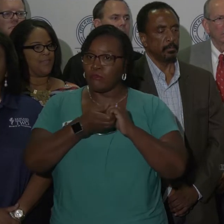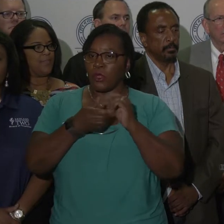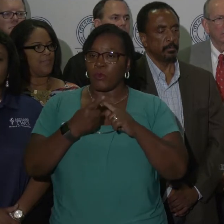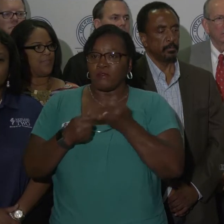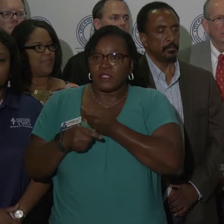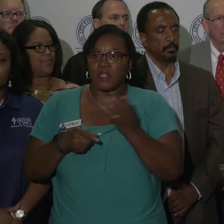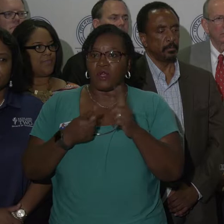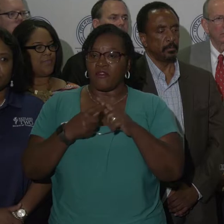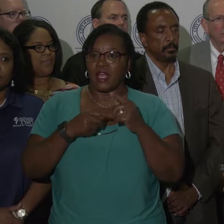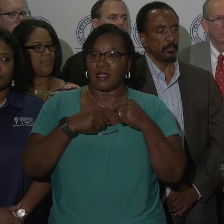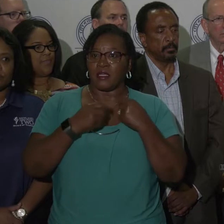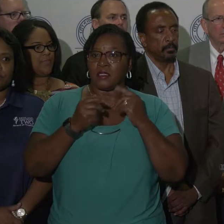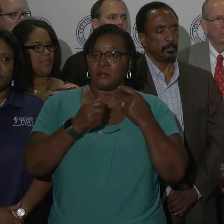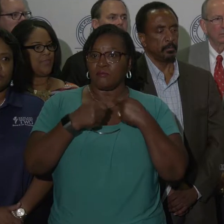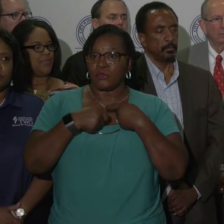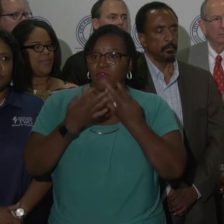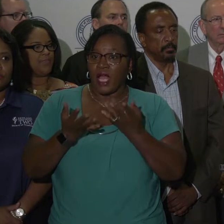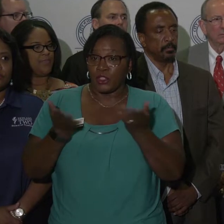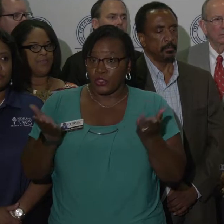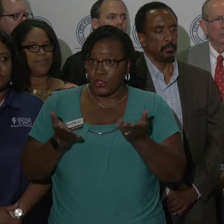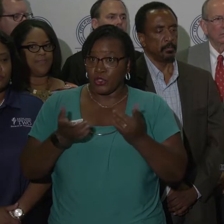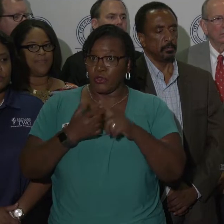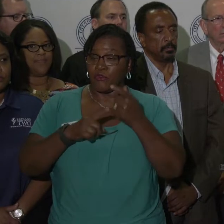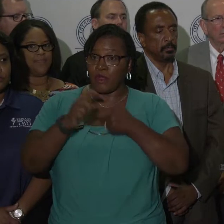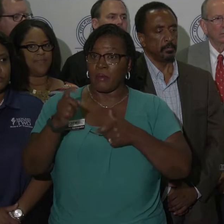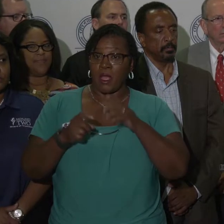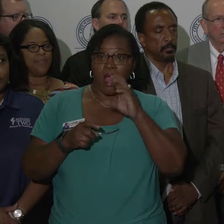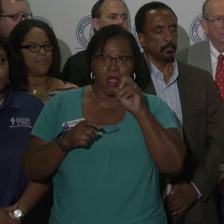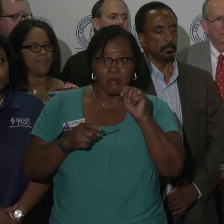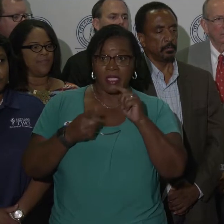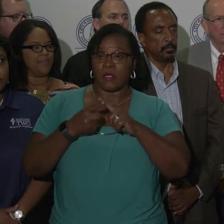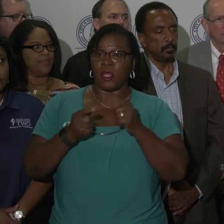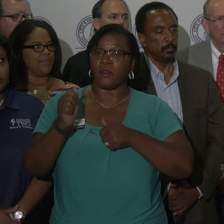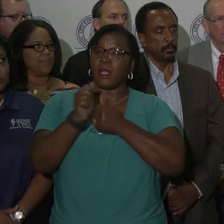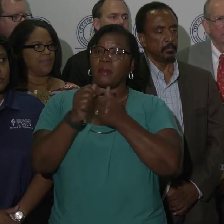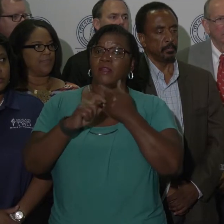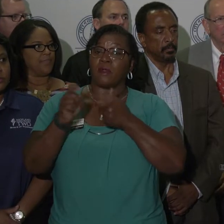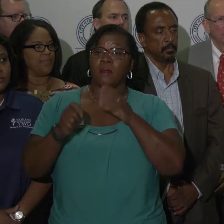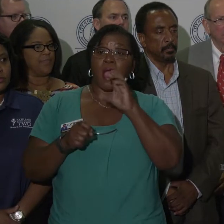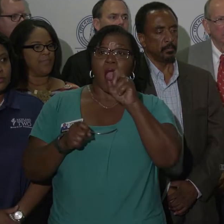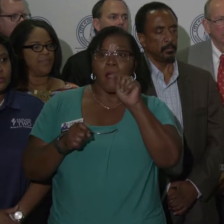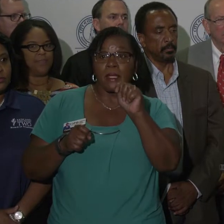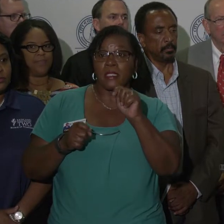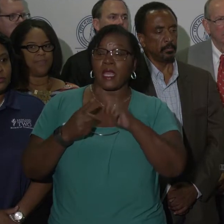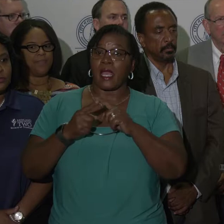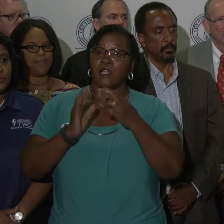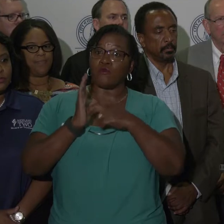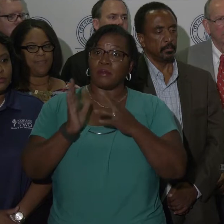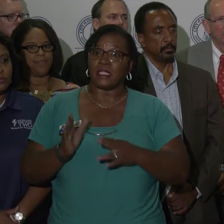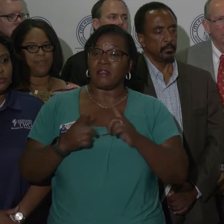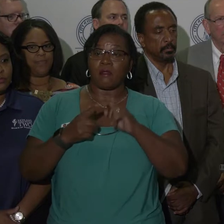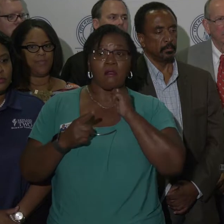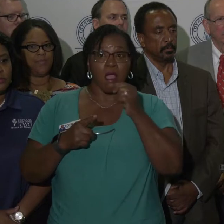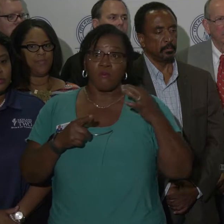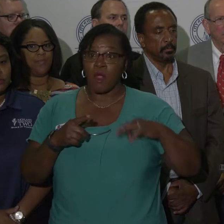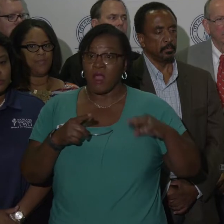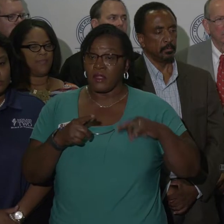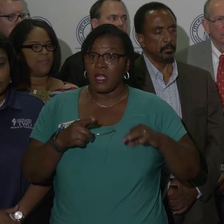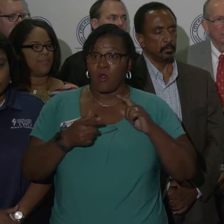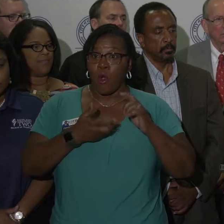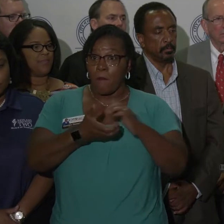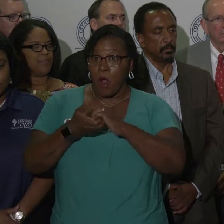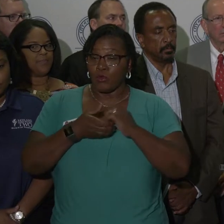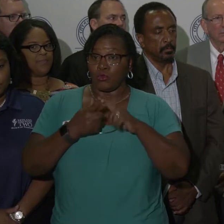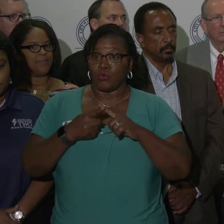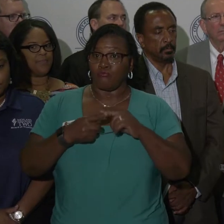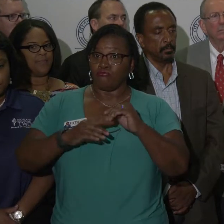our providers here from the Comet, and we're going to have an update from the Comet. Some of our representatives of our nonprofit partners